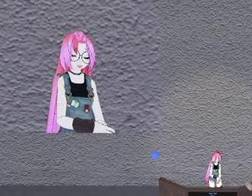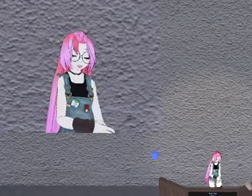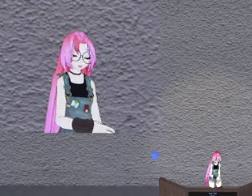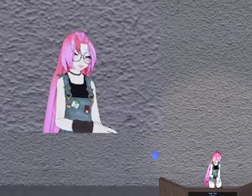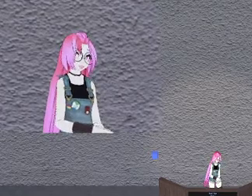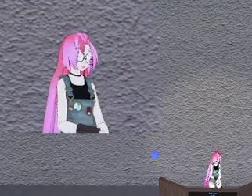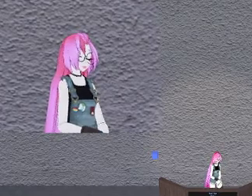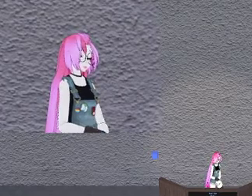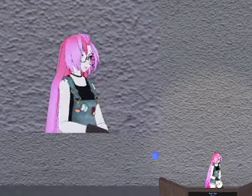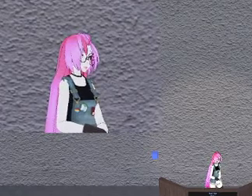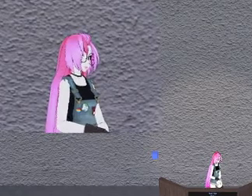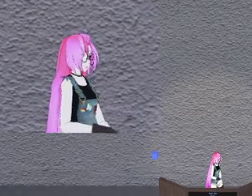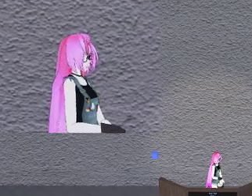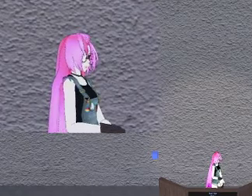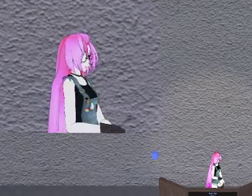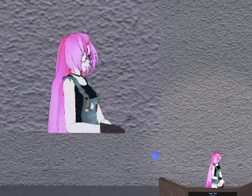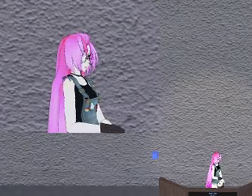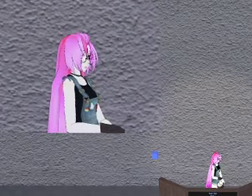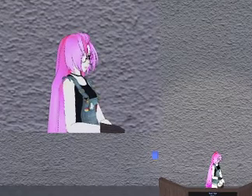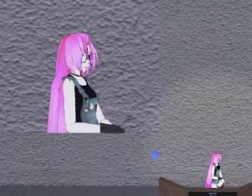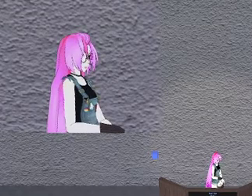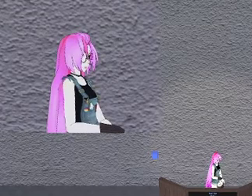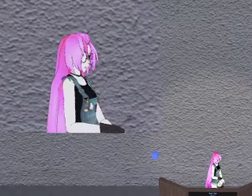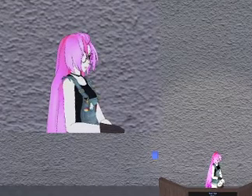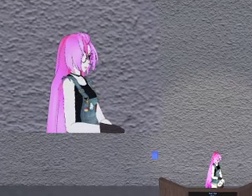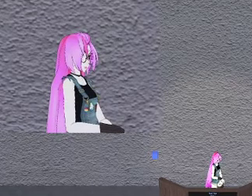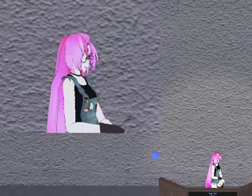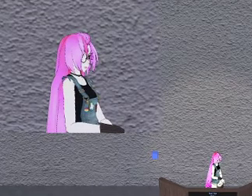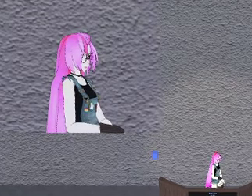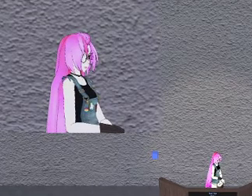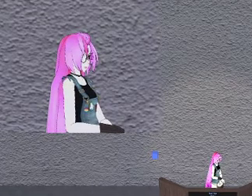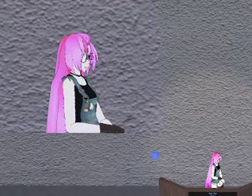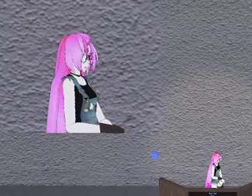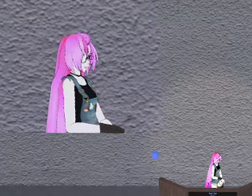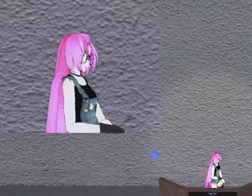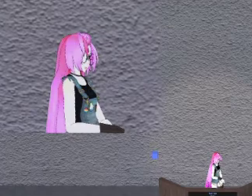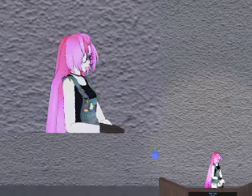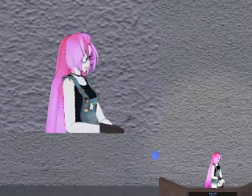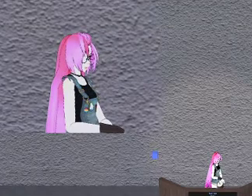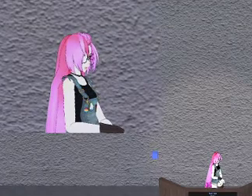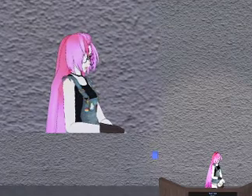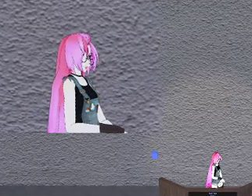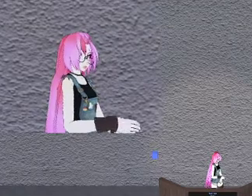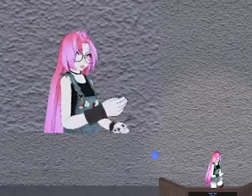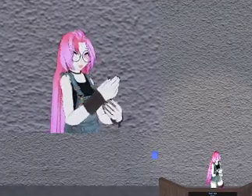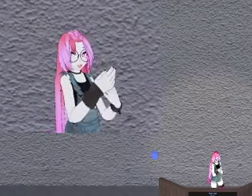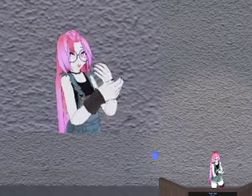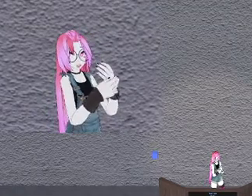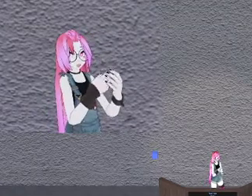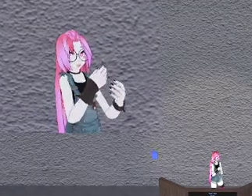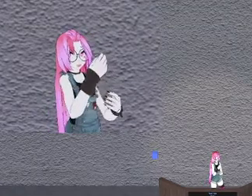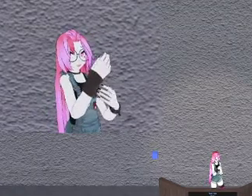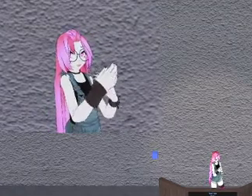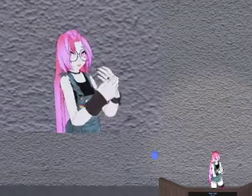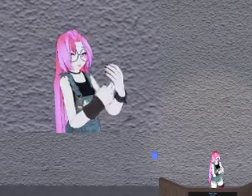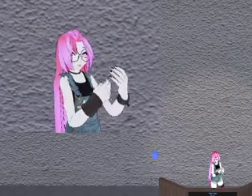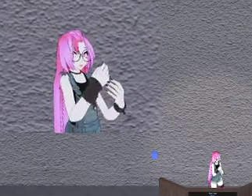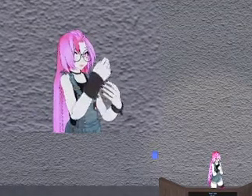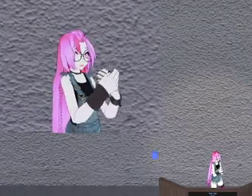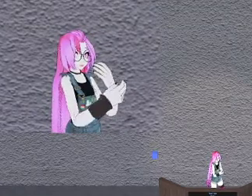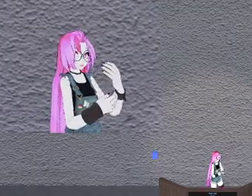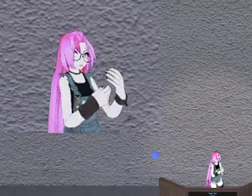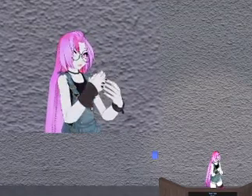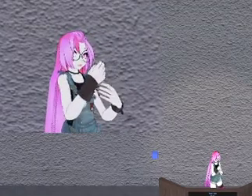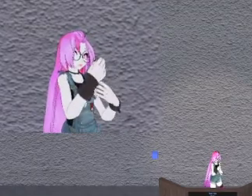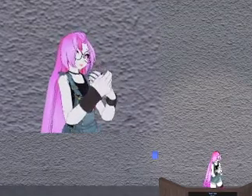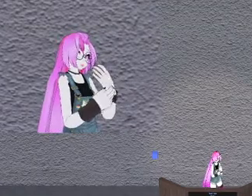mean would say I actually mean more like VR controls. Like for yeah. So example, then all I the would say controls hands. in that certain